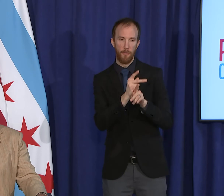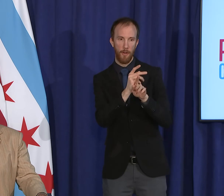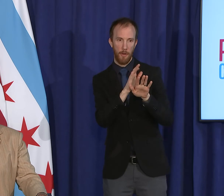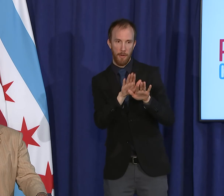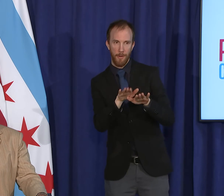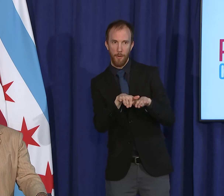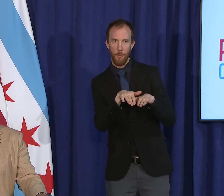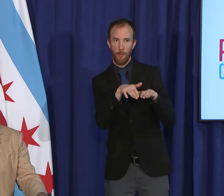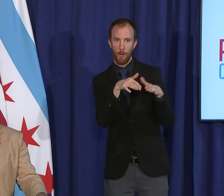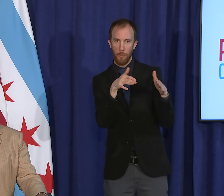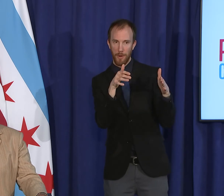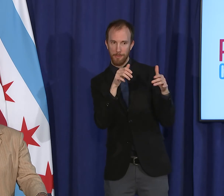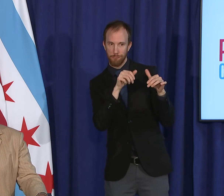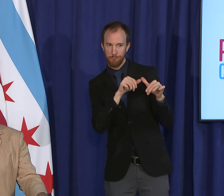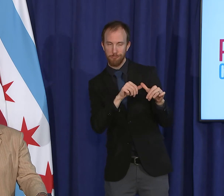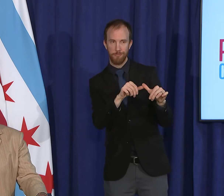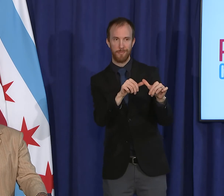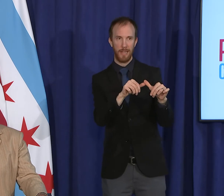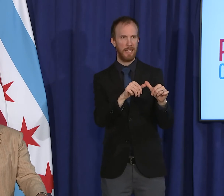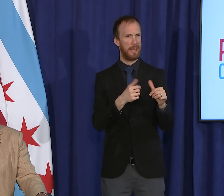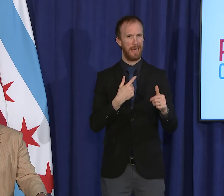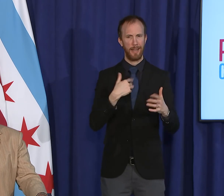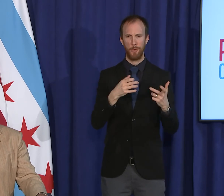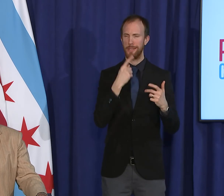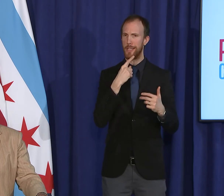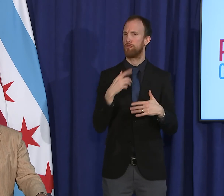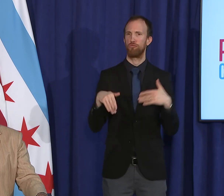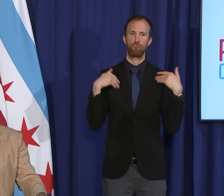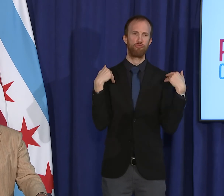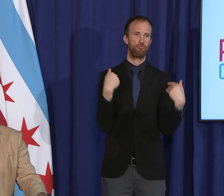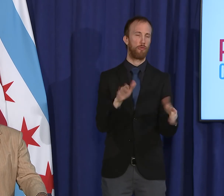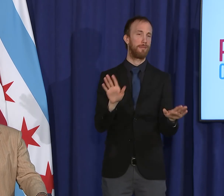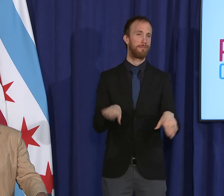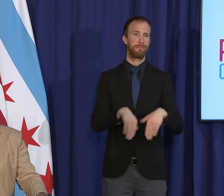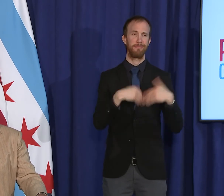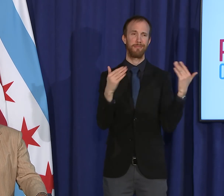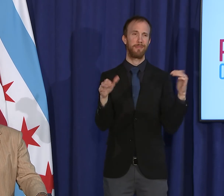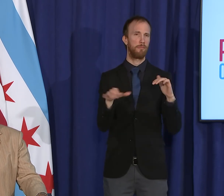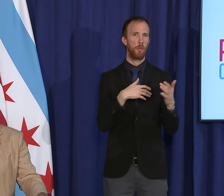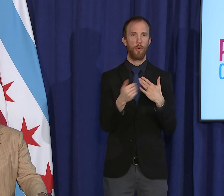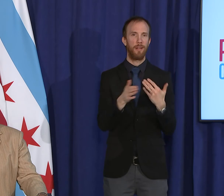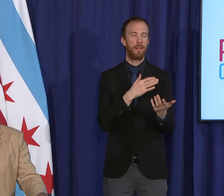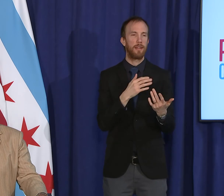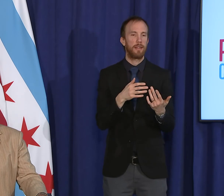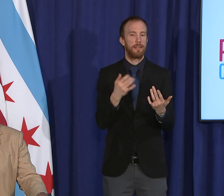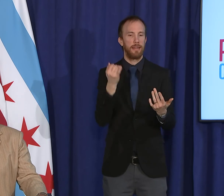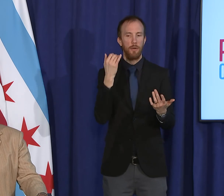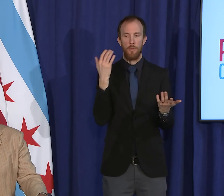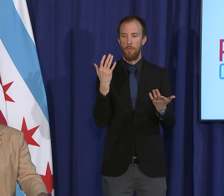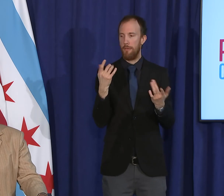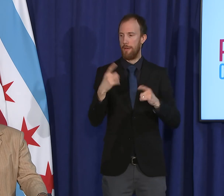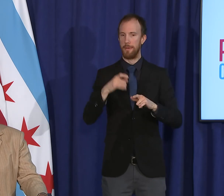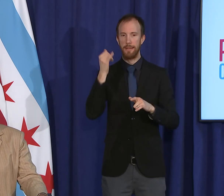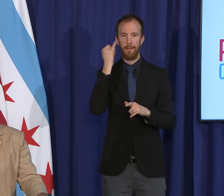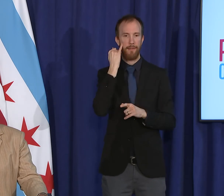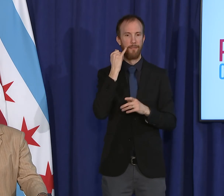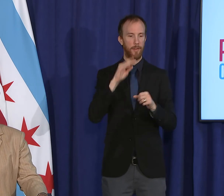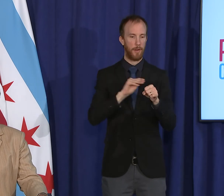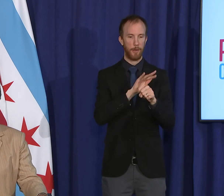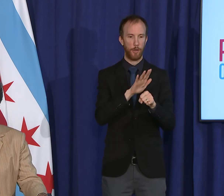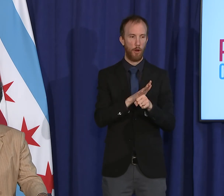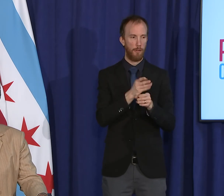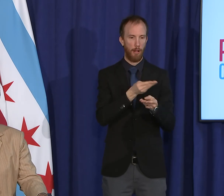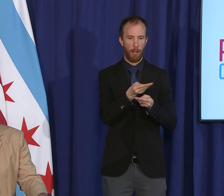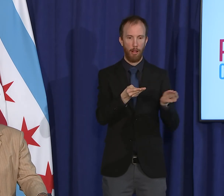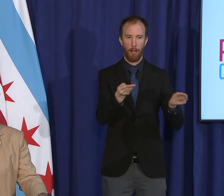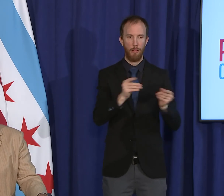gates to appease a certain segment and then see our cases explode, see our percent positivity explode, and then have